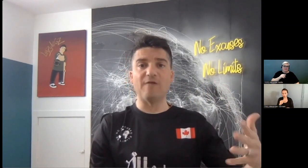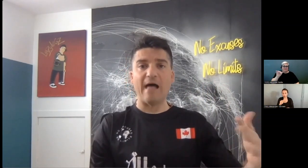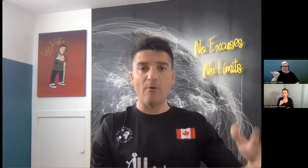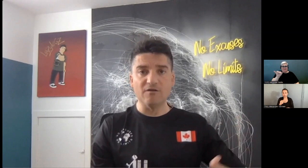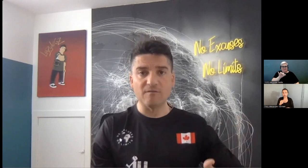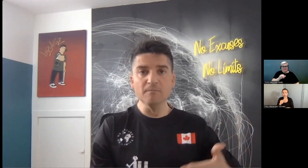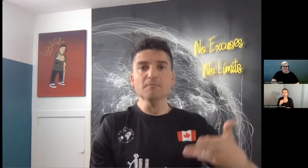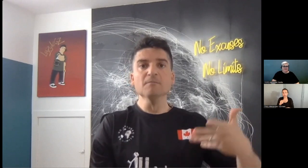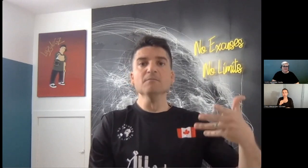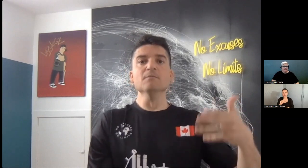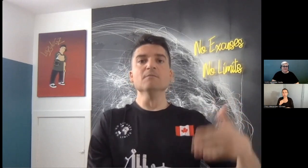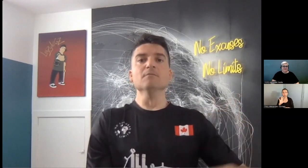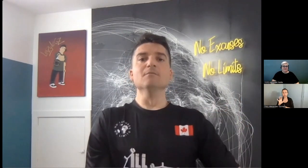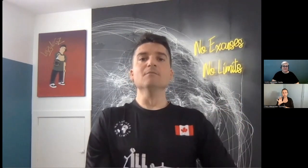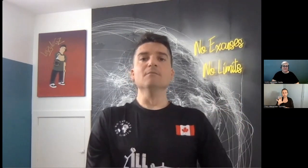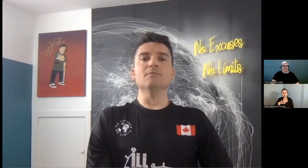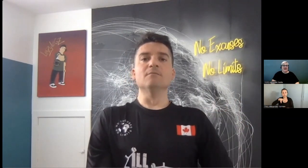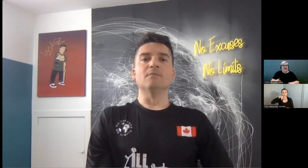smell those flowers,